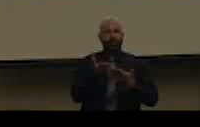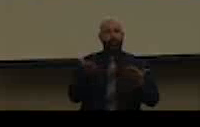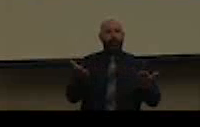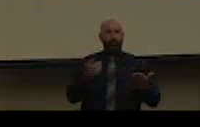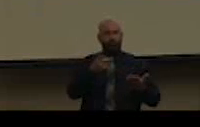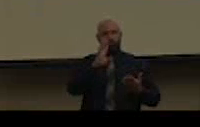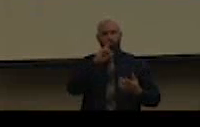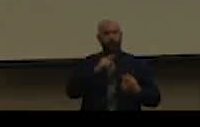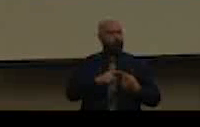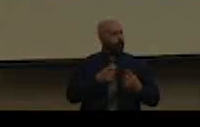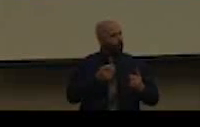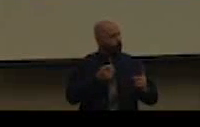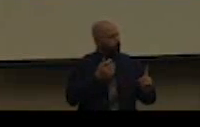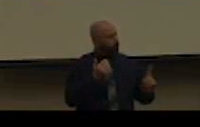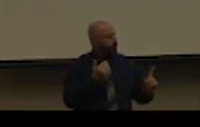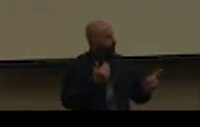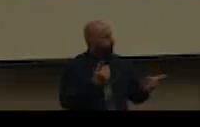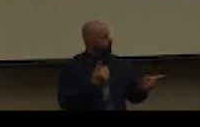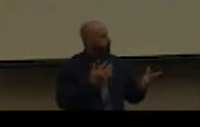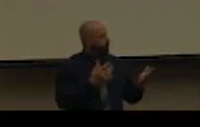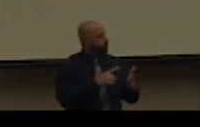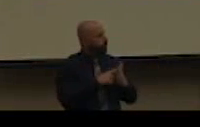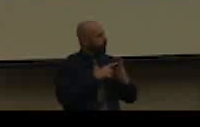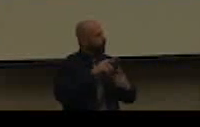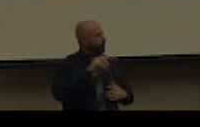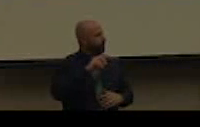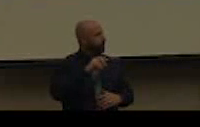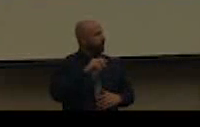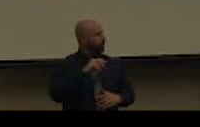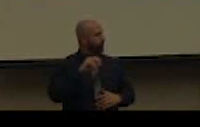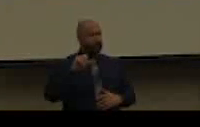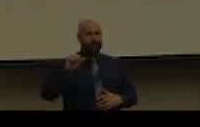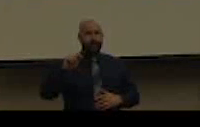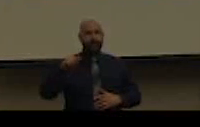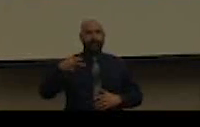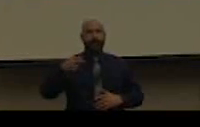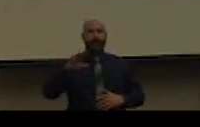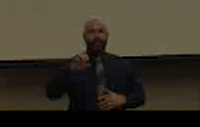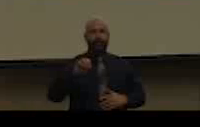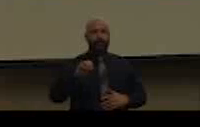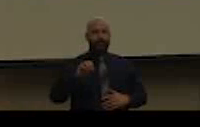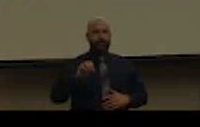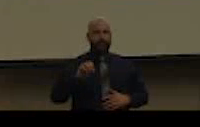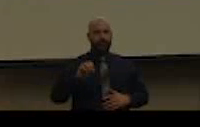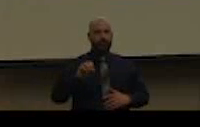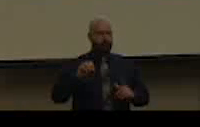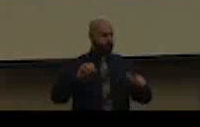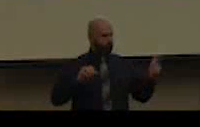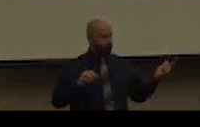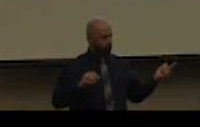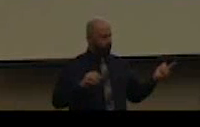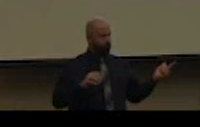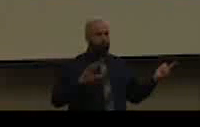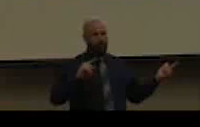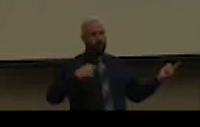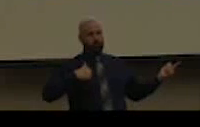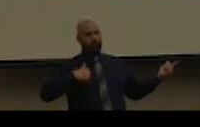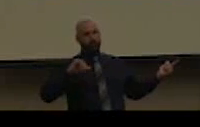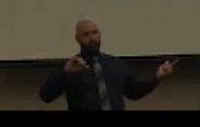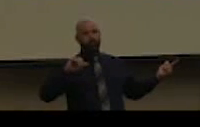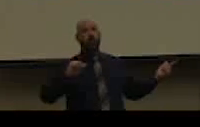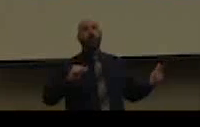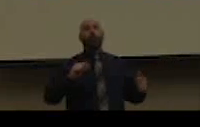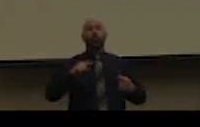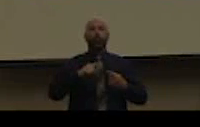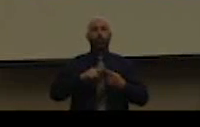off. Just when the legislative discussions were happening, how much the birth to three conversation or